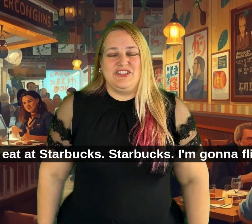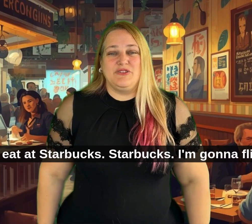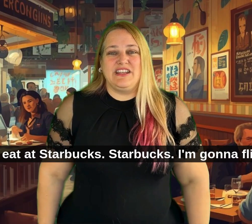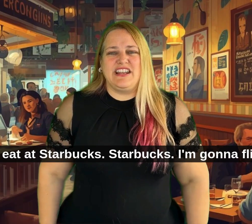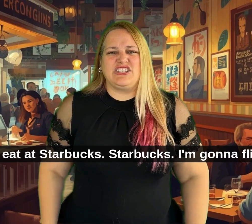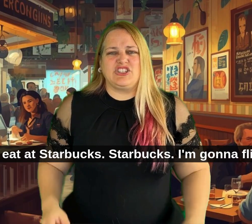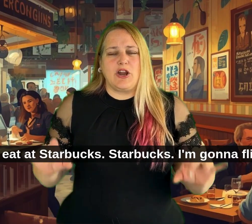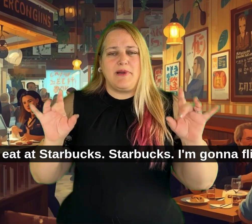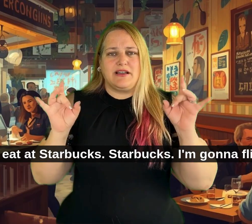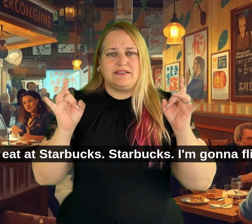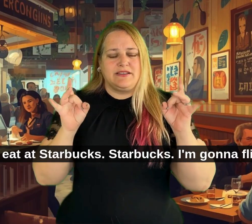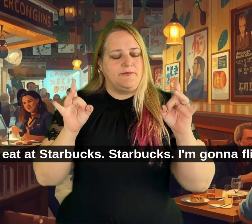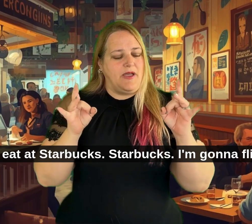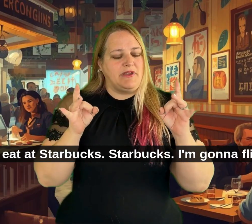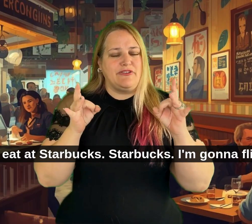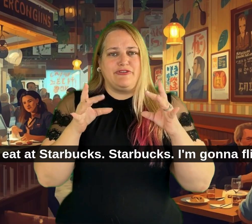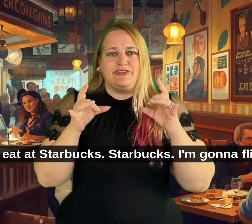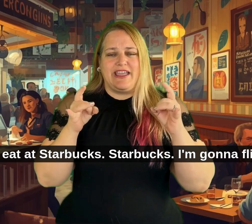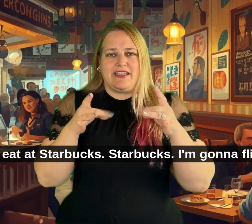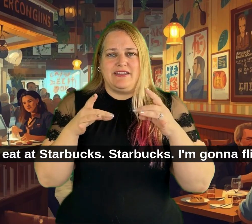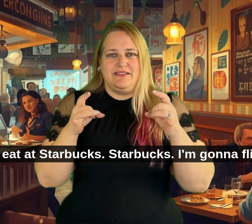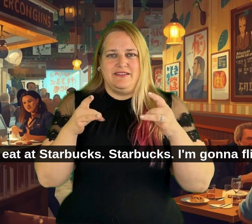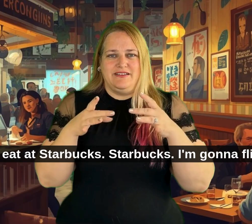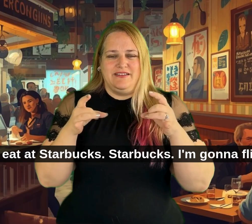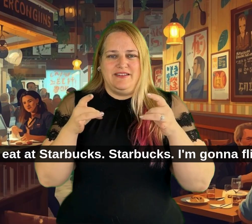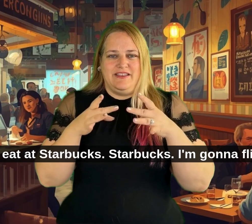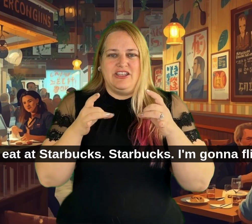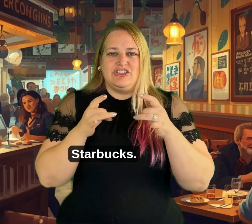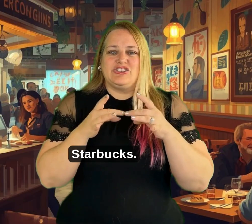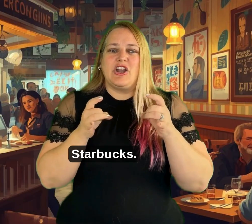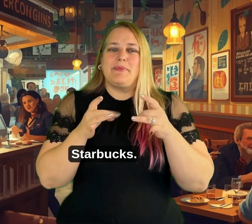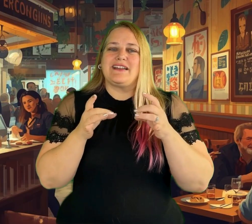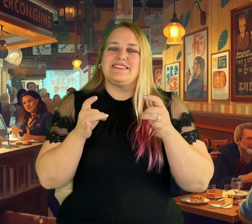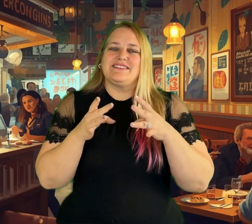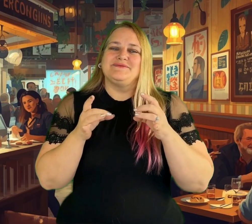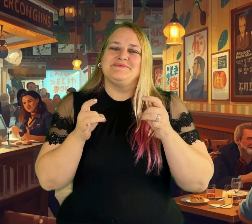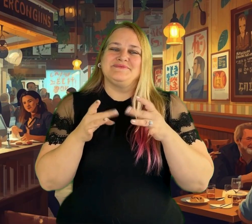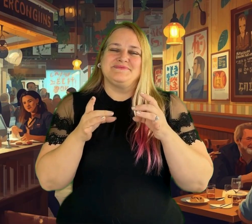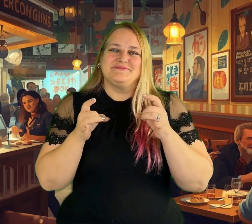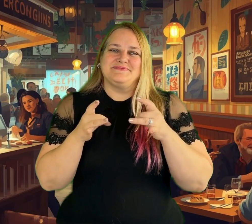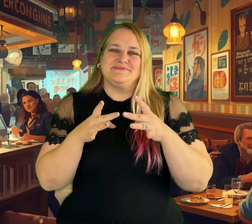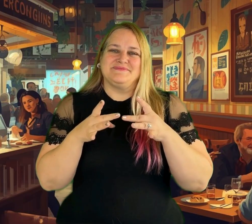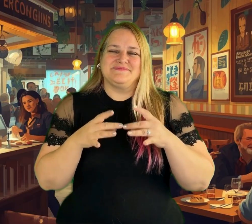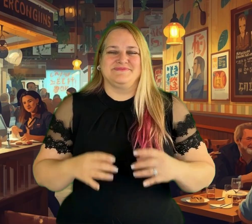You could eat at Starbucks. I'm gonna flick, Starbucks.